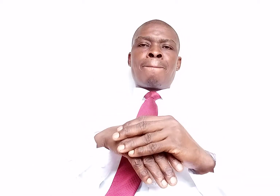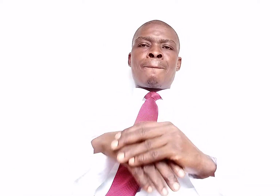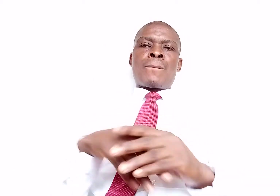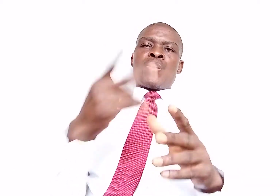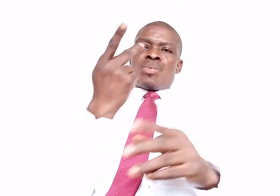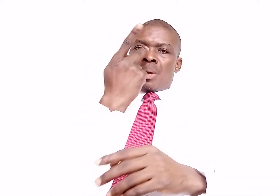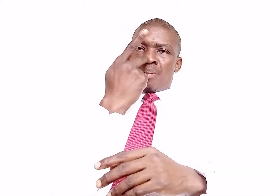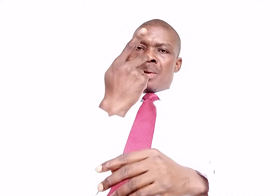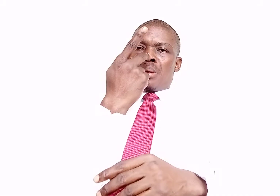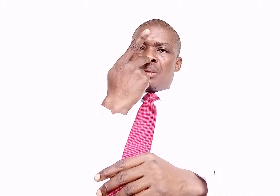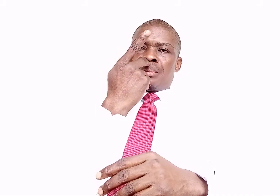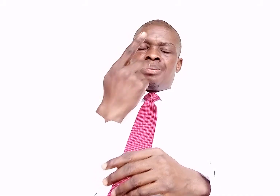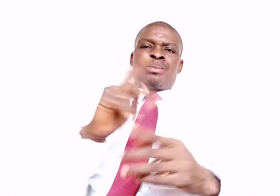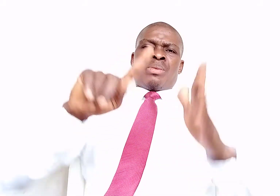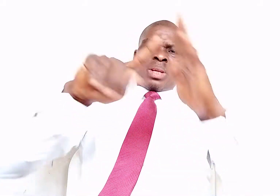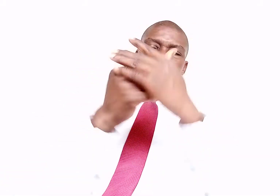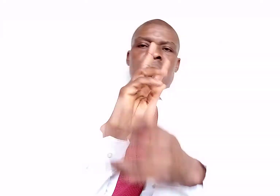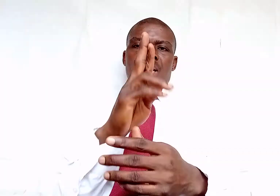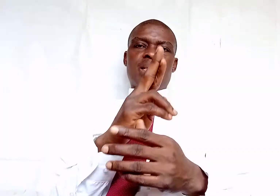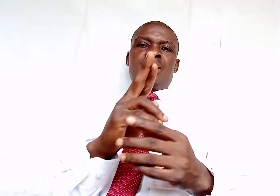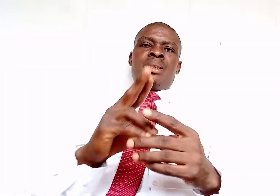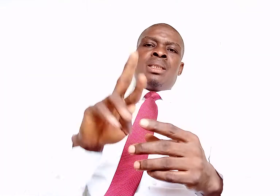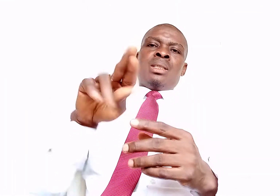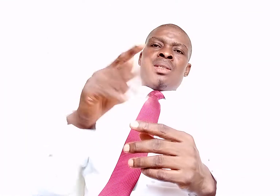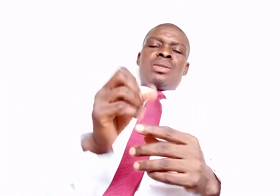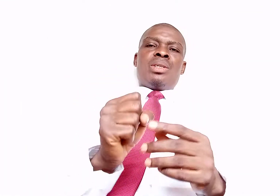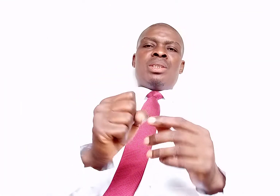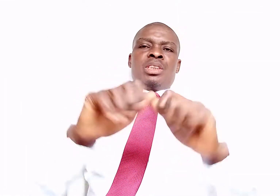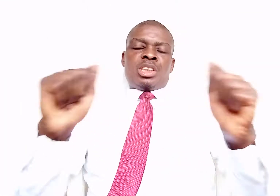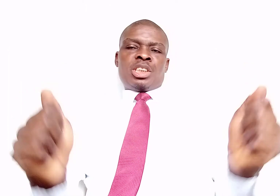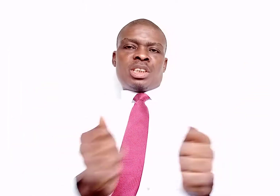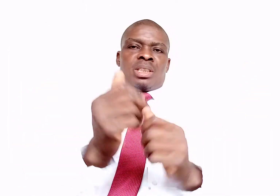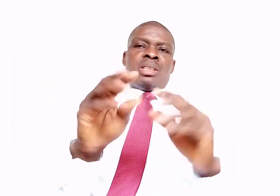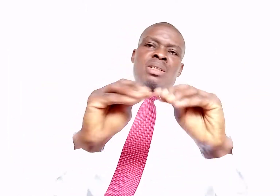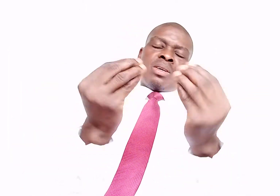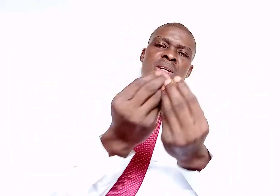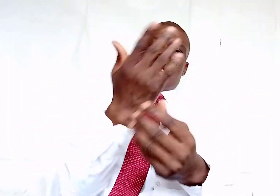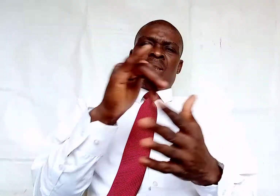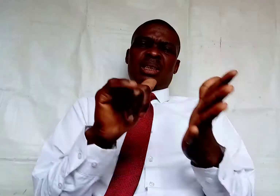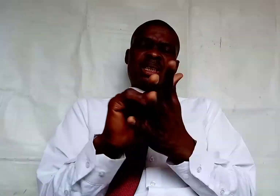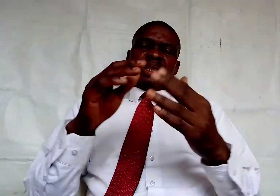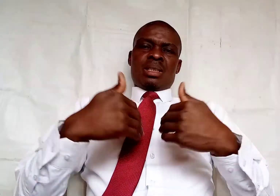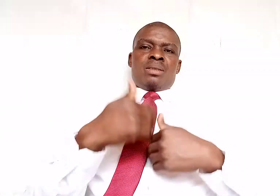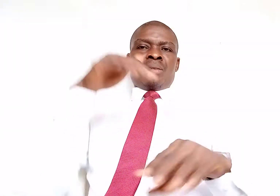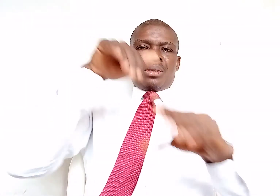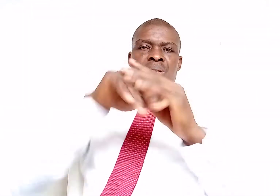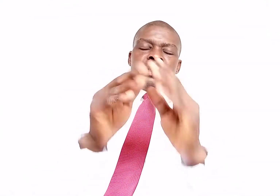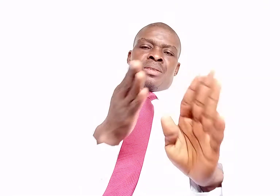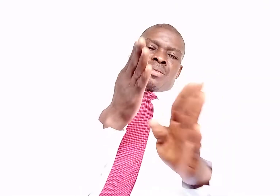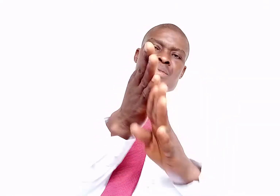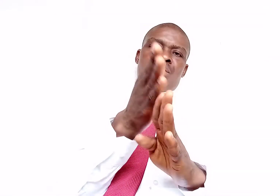Penis. This is a rod-shaped organ which hangs down in front of the man's two thighs.